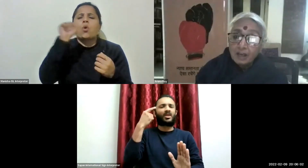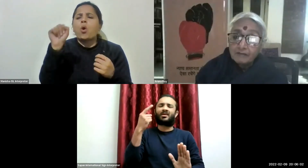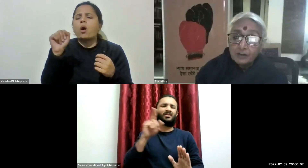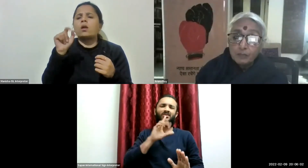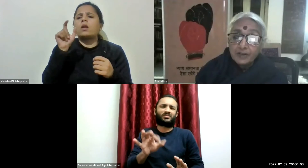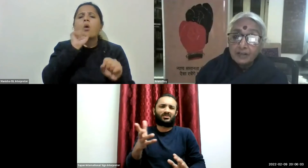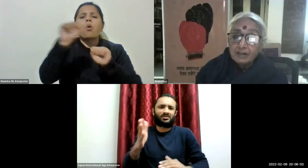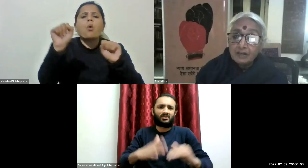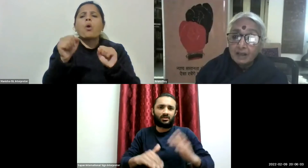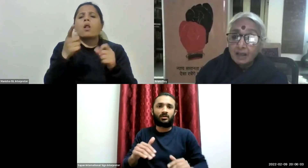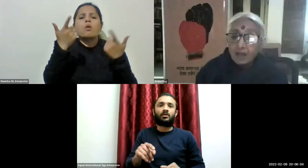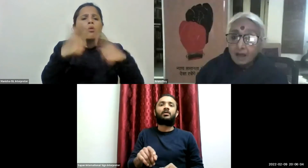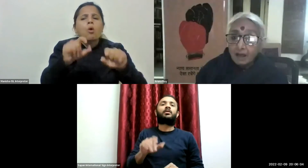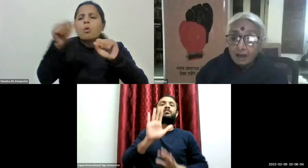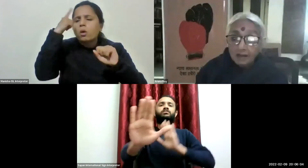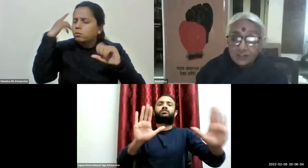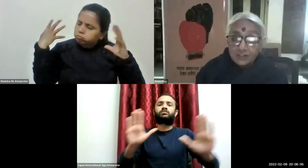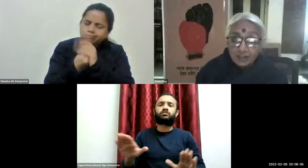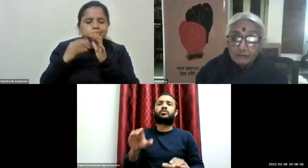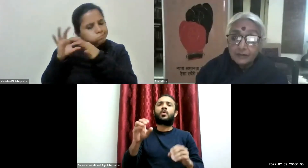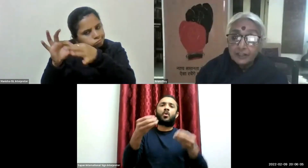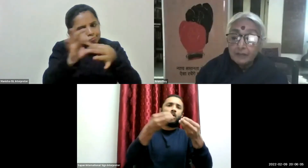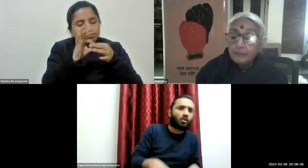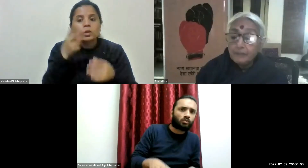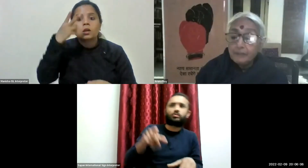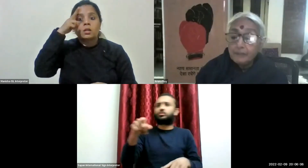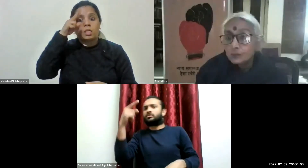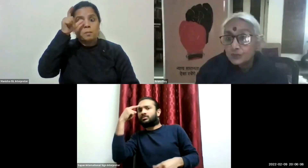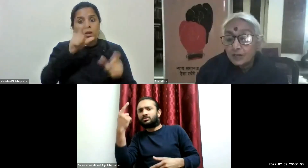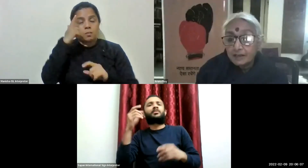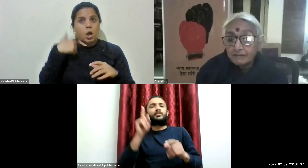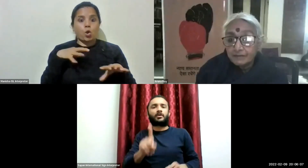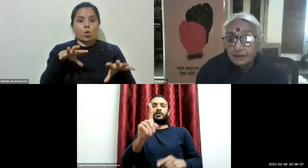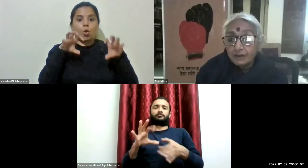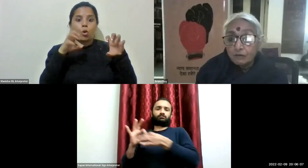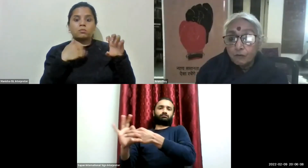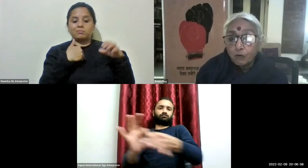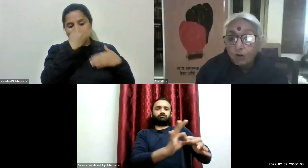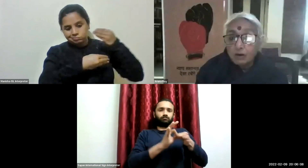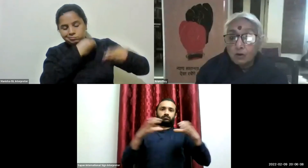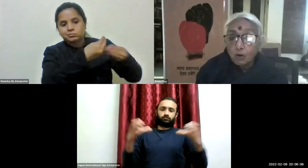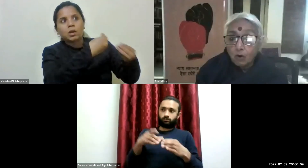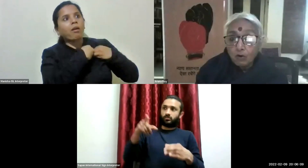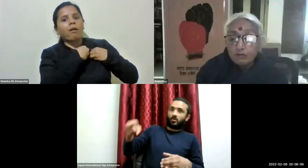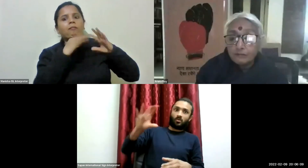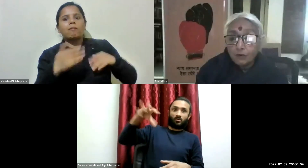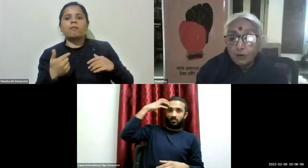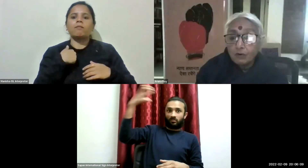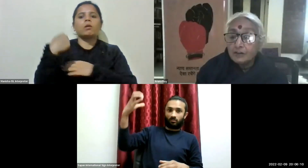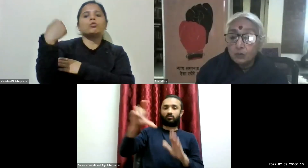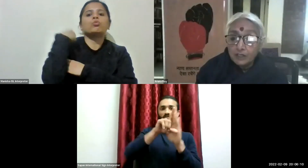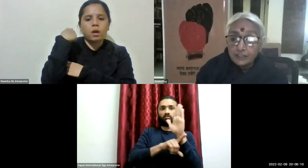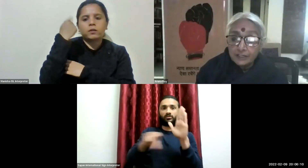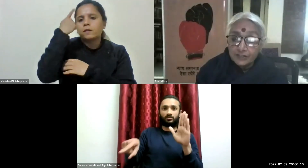composition, have to now bring in a concern for keeping the Constitution alive, for a call